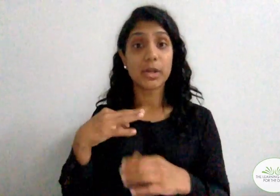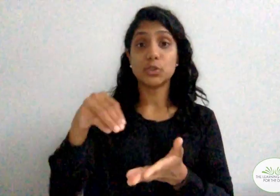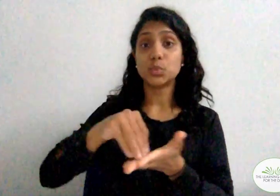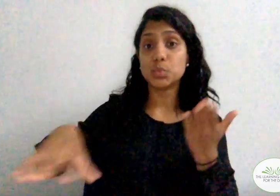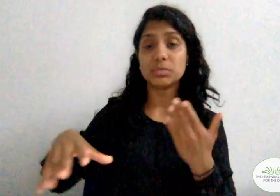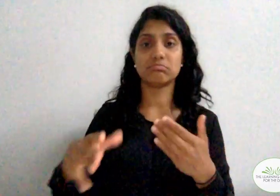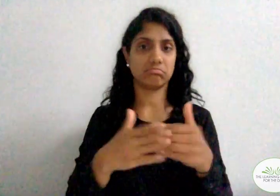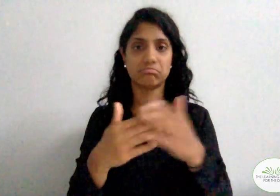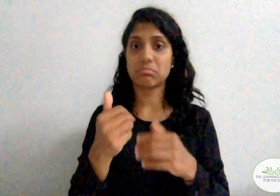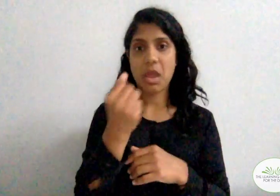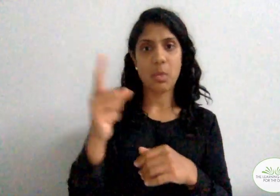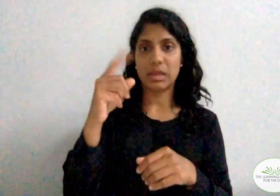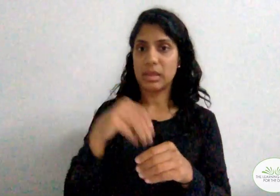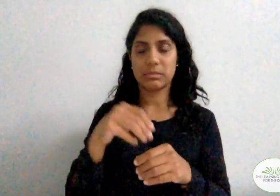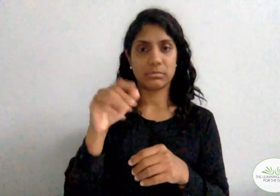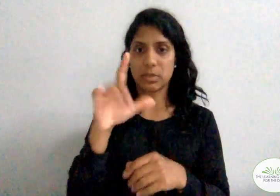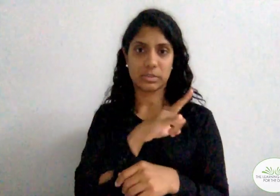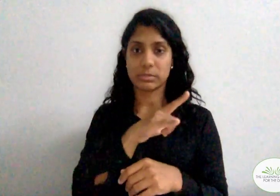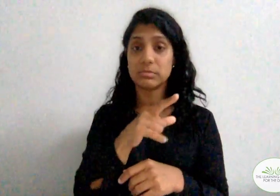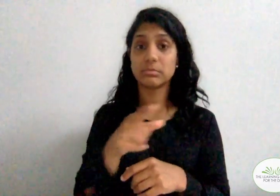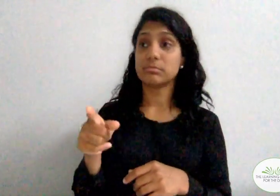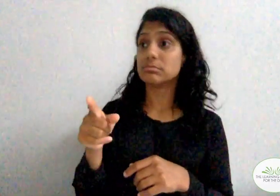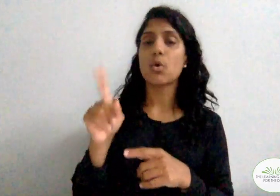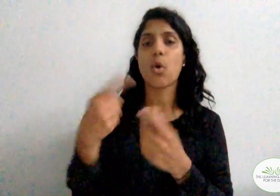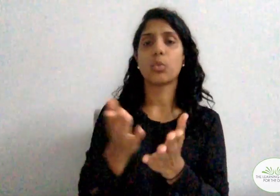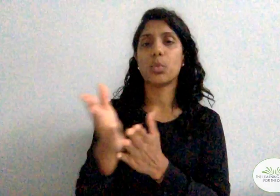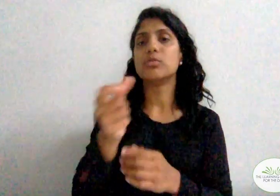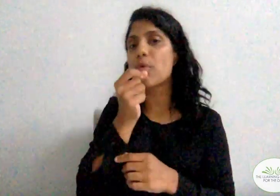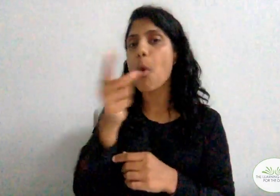and critically conscious educators and practitioners.